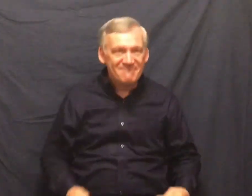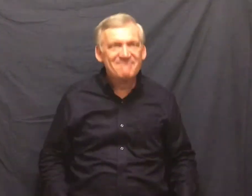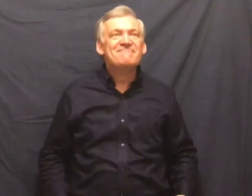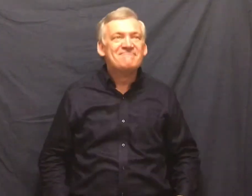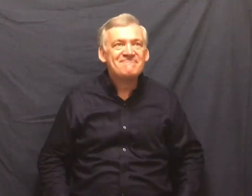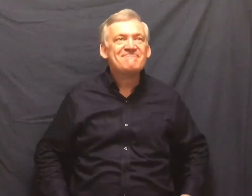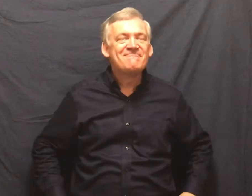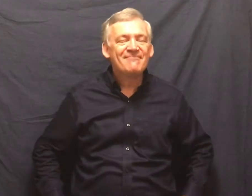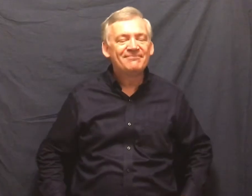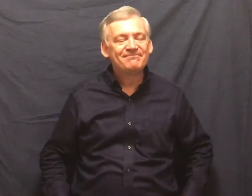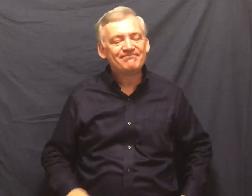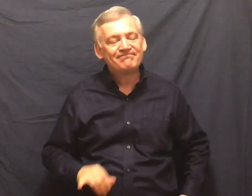"Yes."